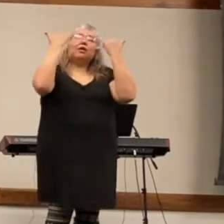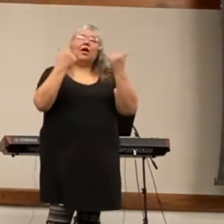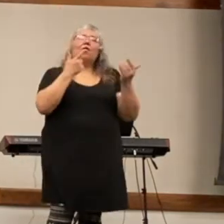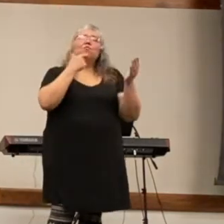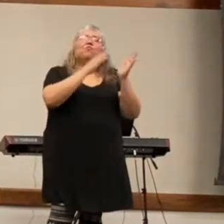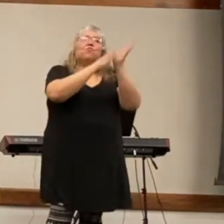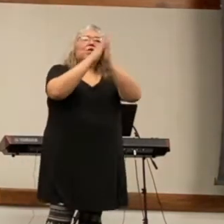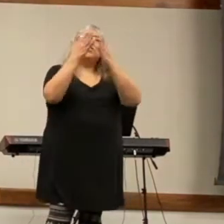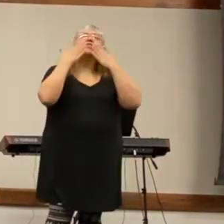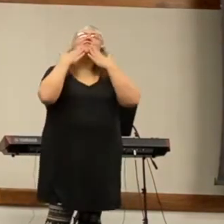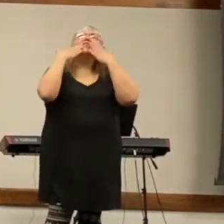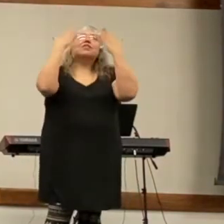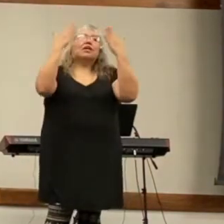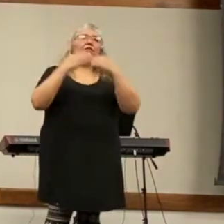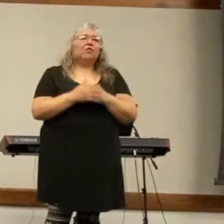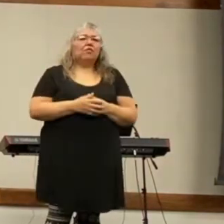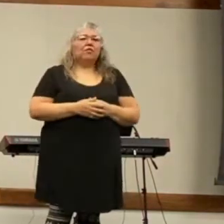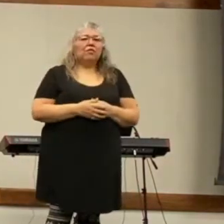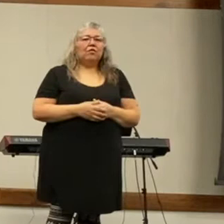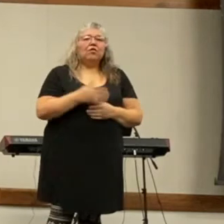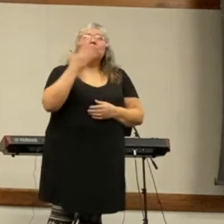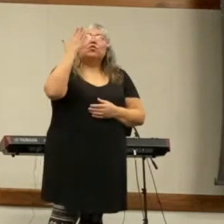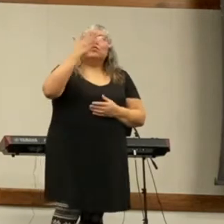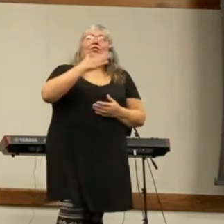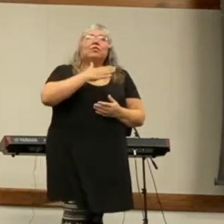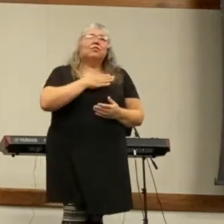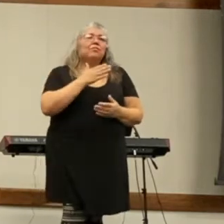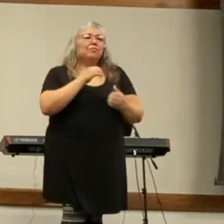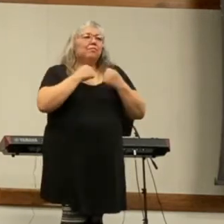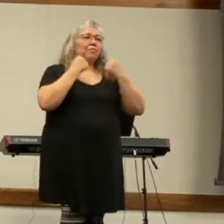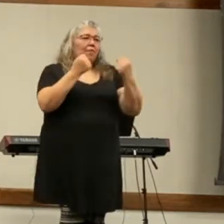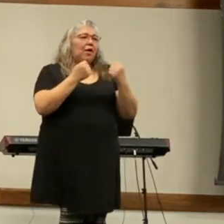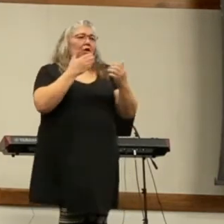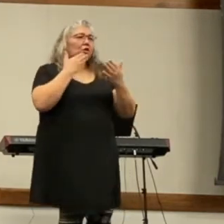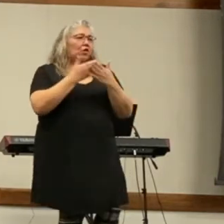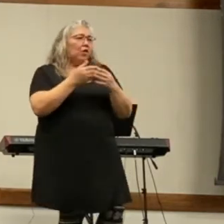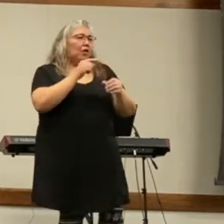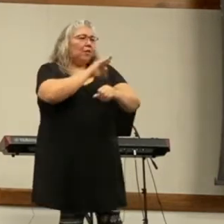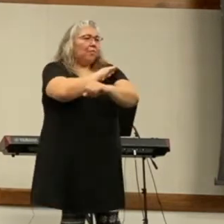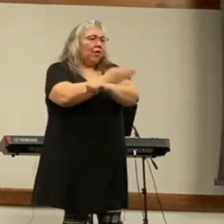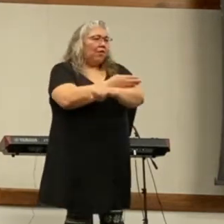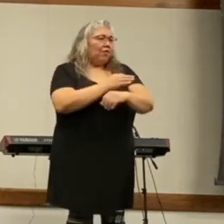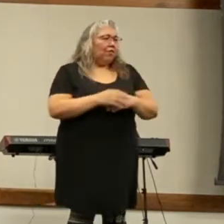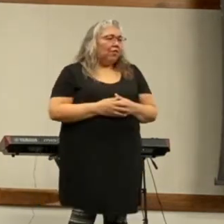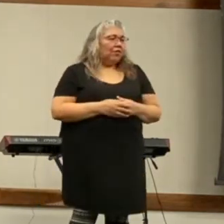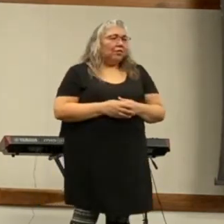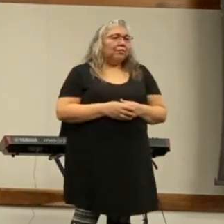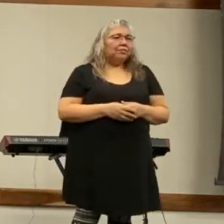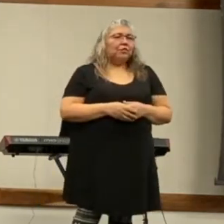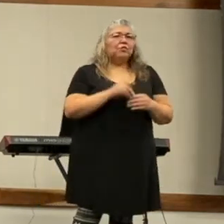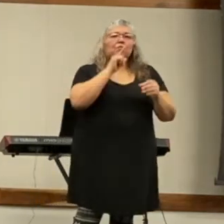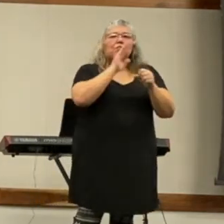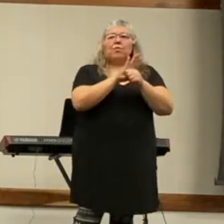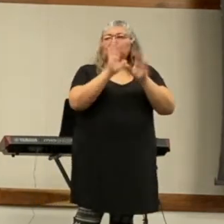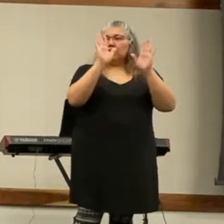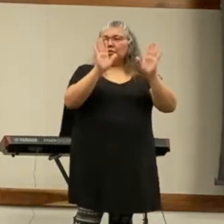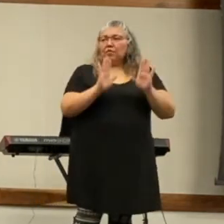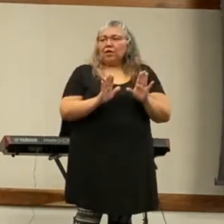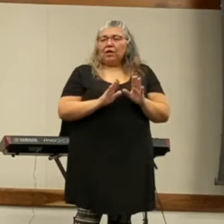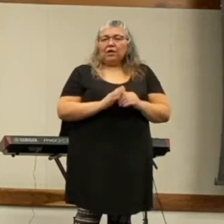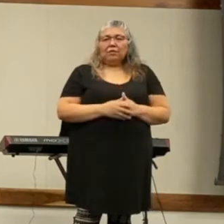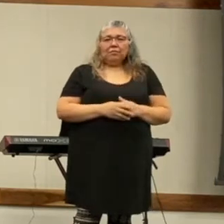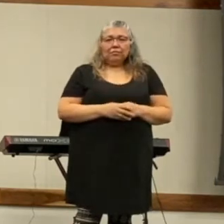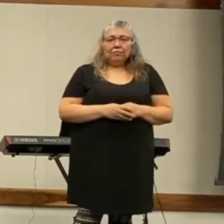and thank you. You are mighty. You are good. You are powerful. Your promises are great and